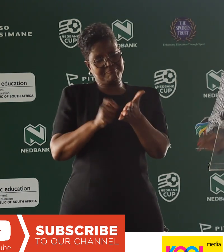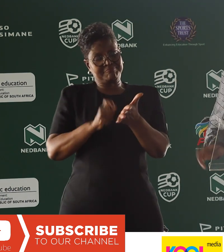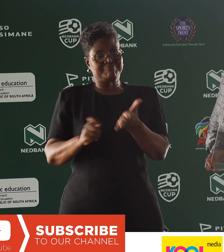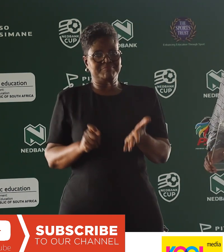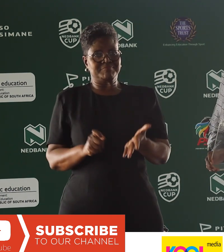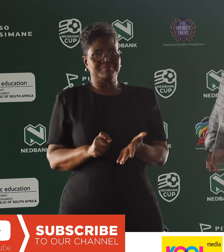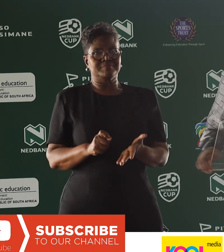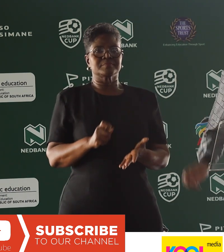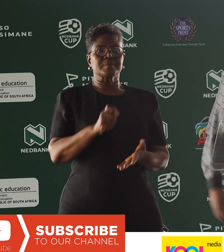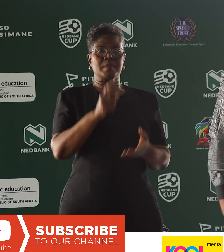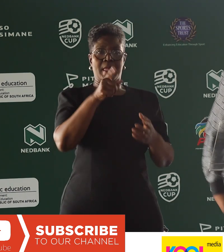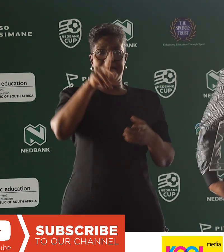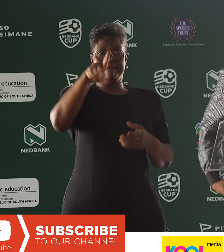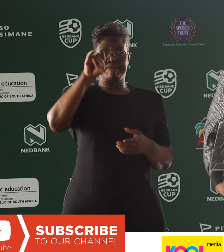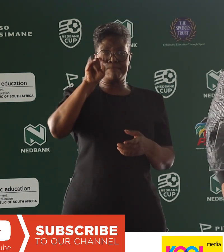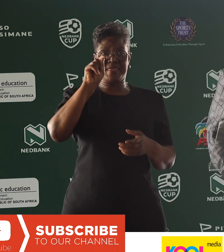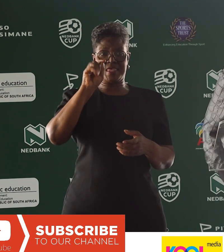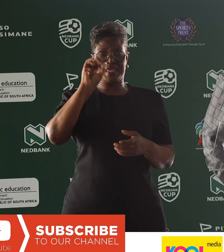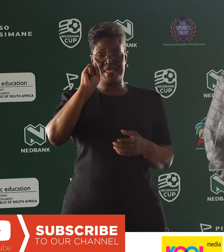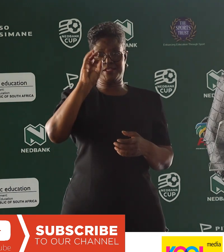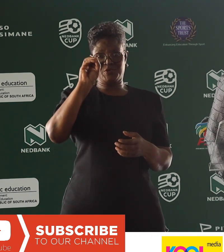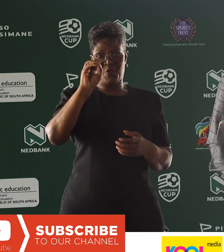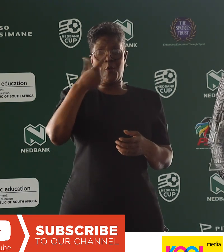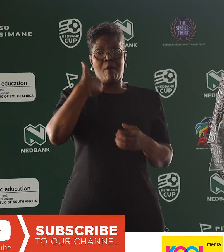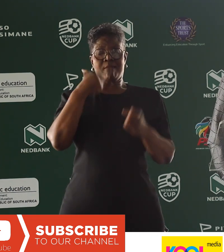I met Pitso